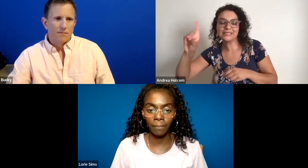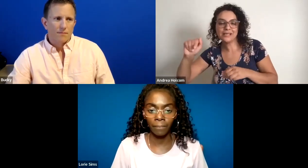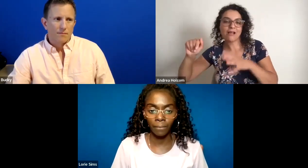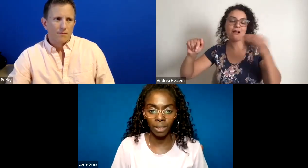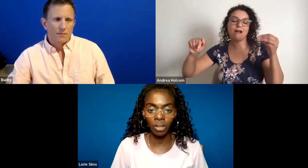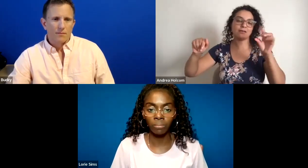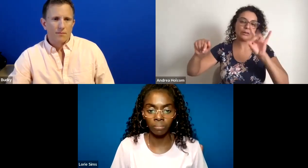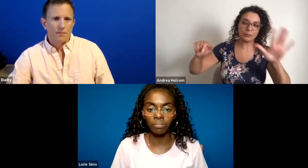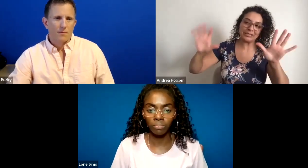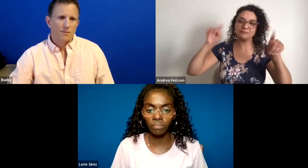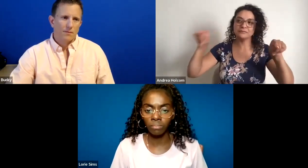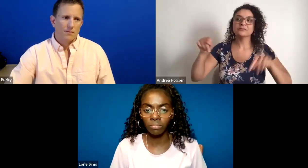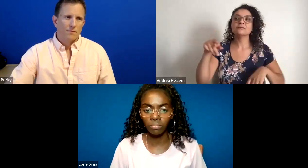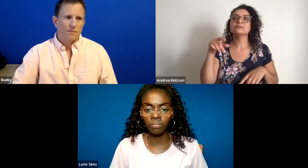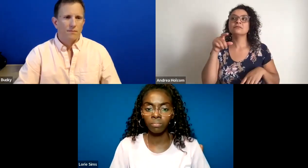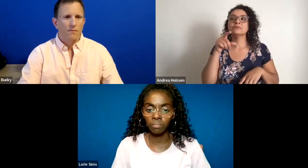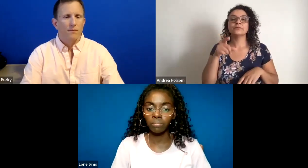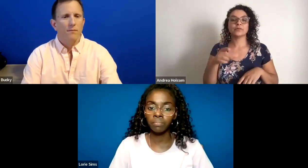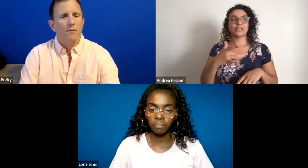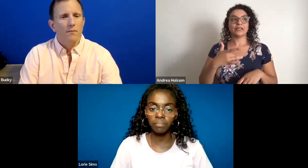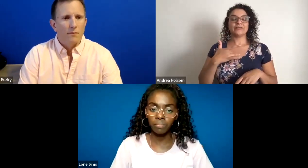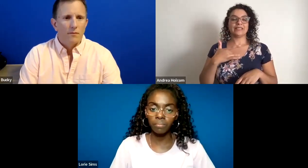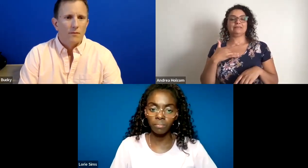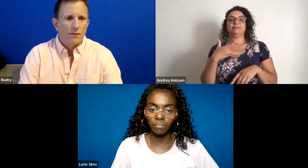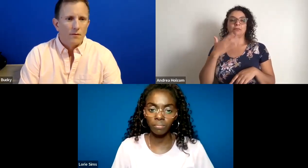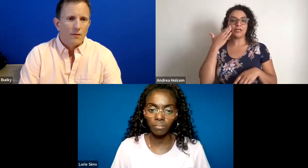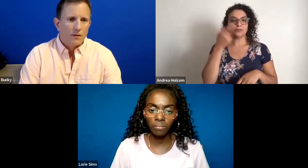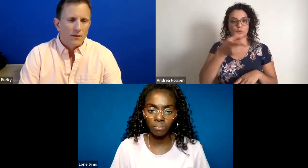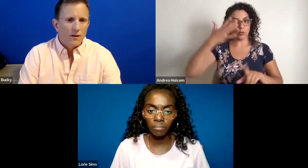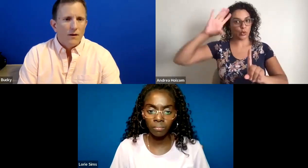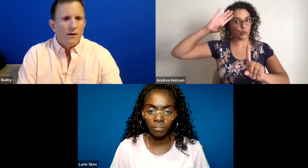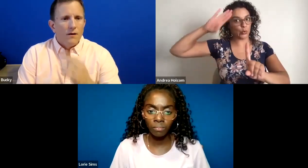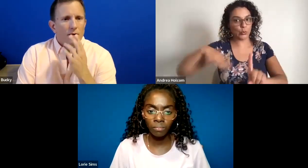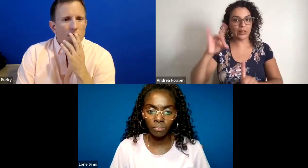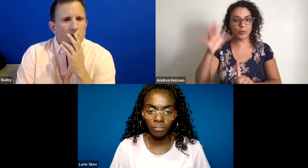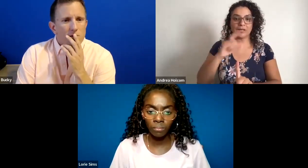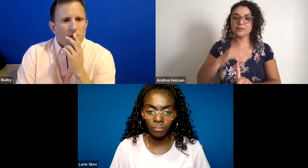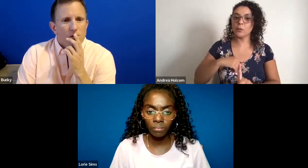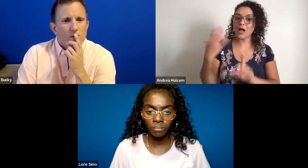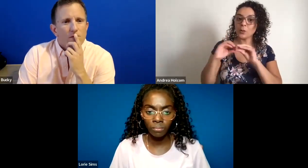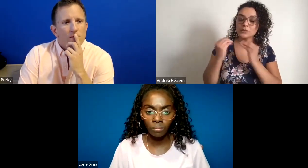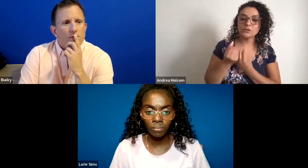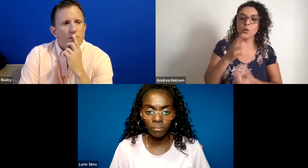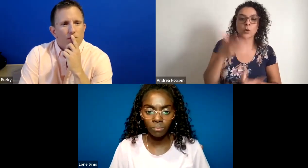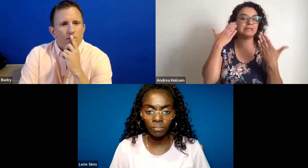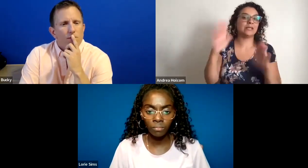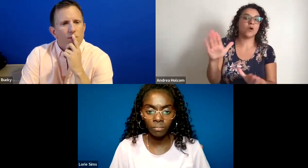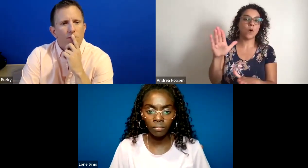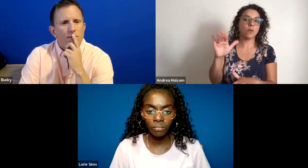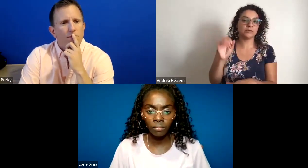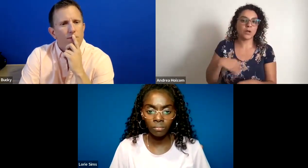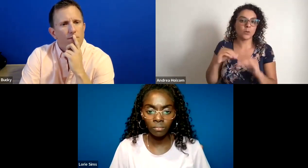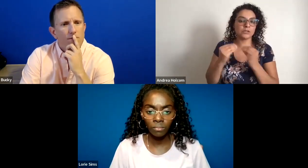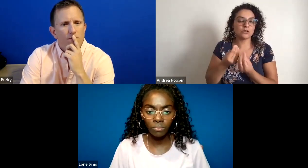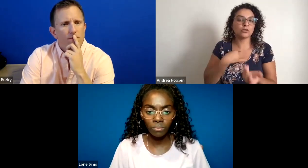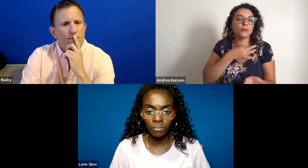Dealing directly with this, whether it be another agency, Linguabee or MBDA, if you feel, because you knew that Linguabee